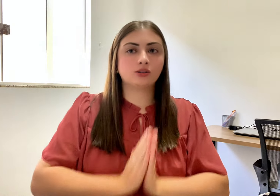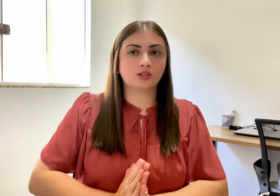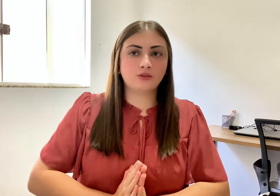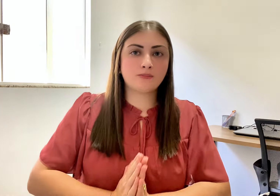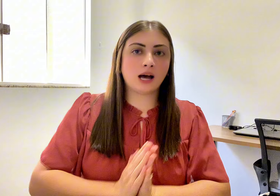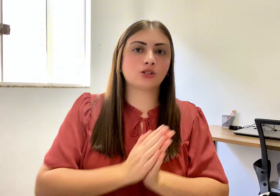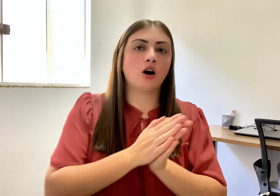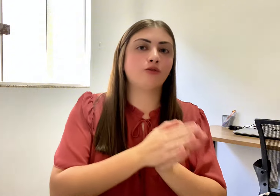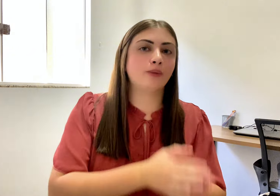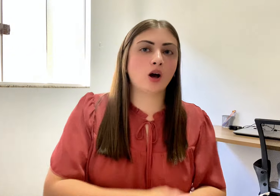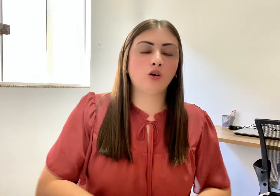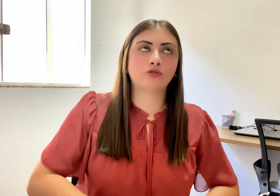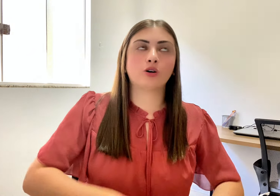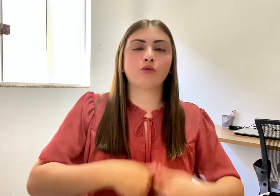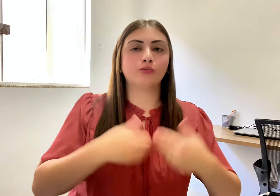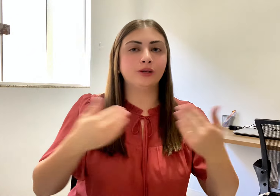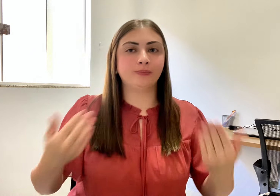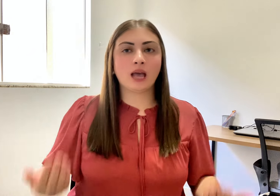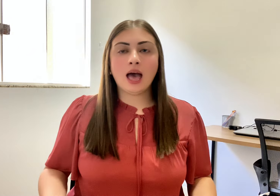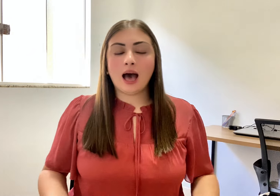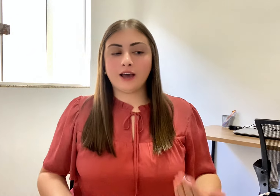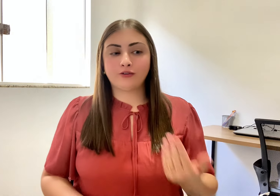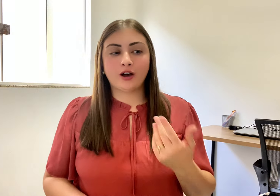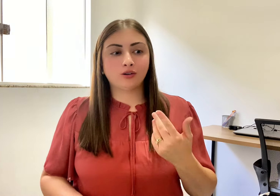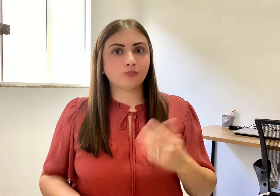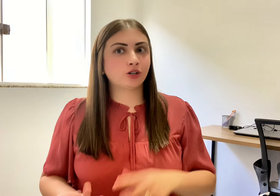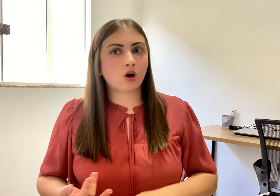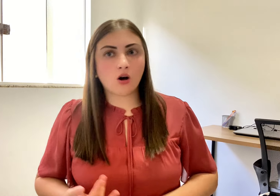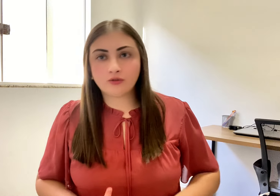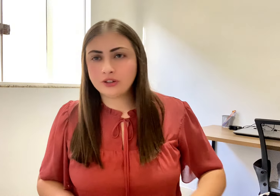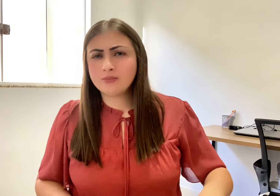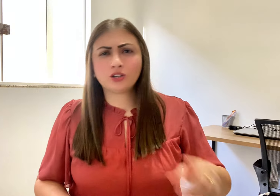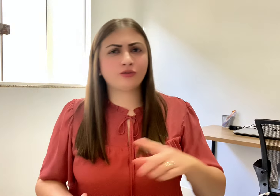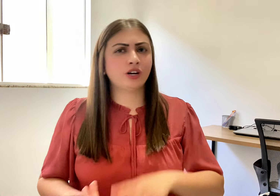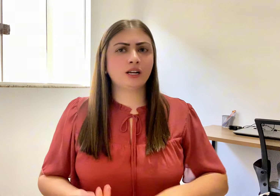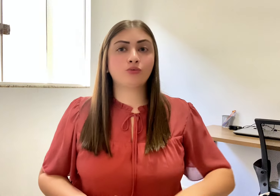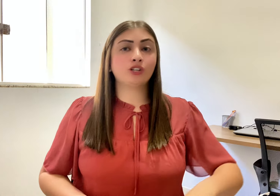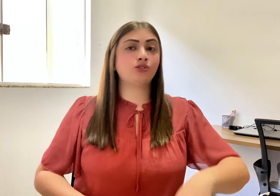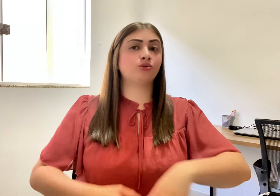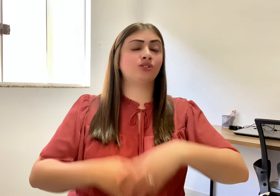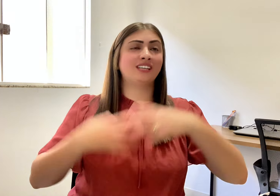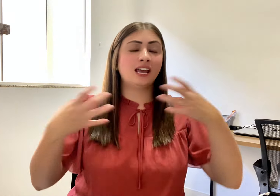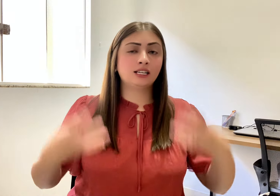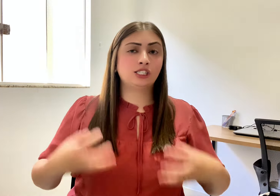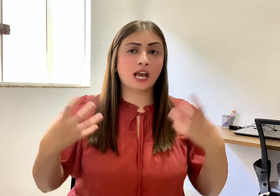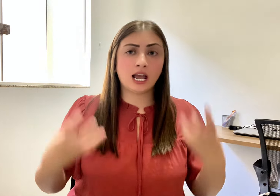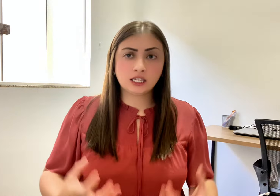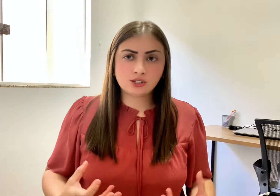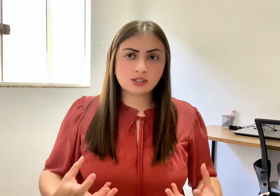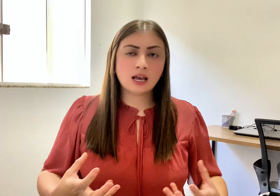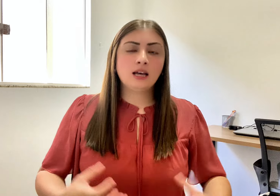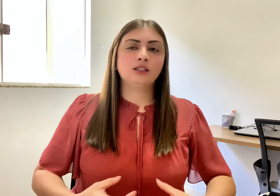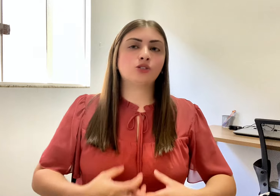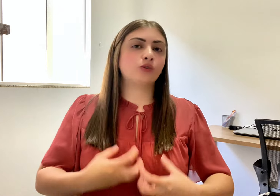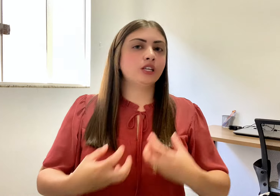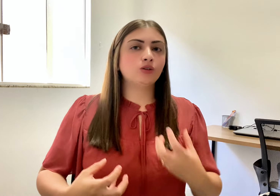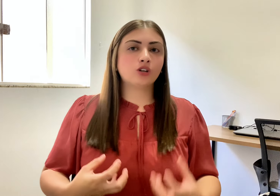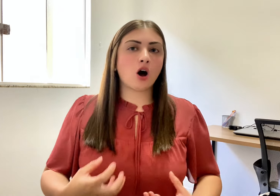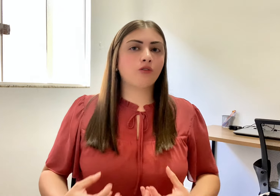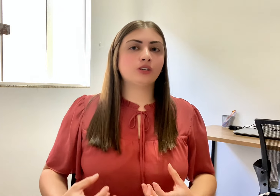positive impact on my overall well-being. I felt more confident, motivated, rich. Take challenges. This renewed confidence